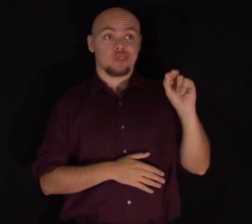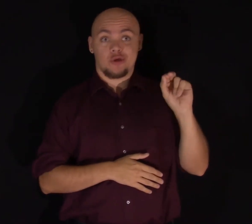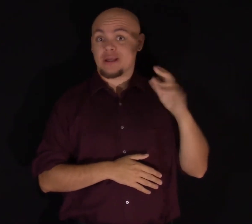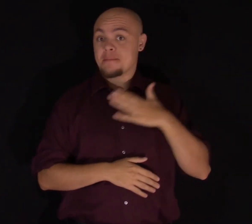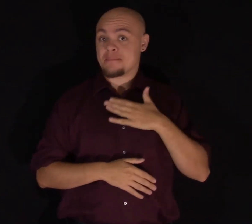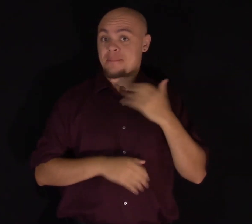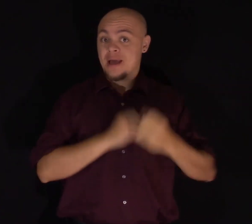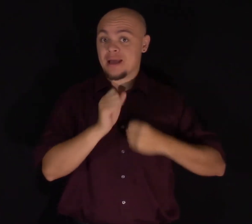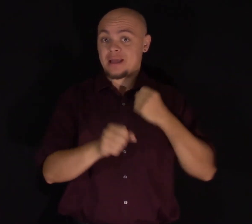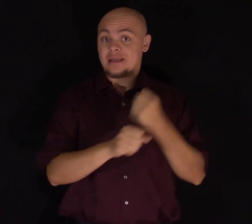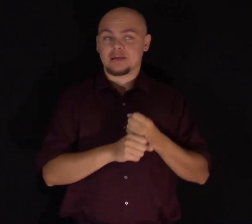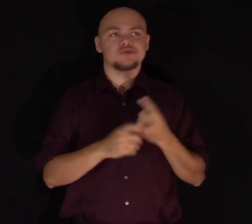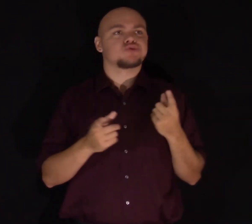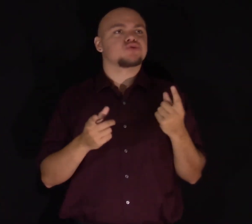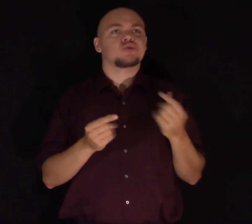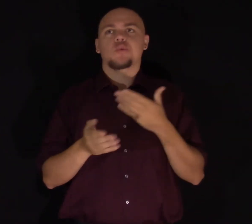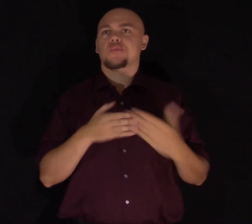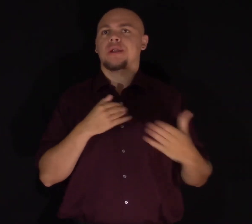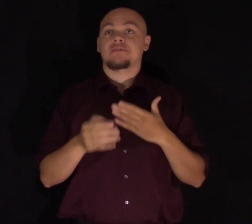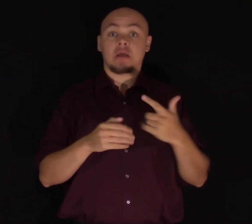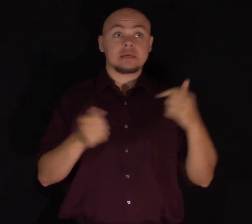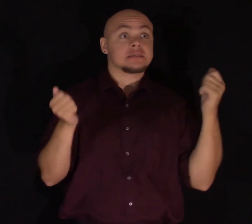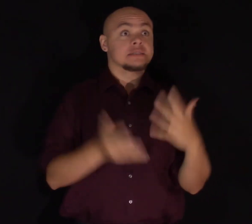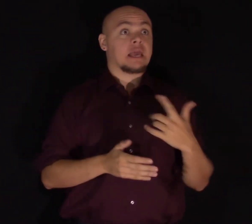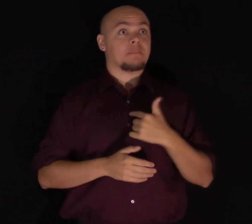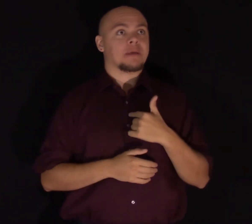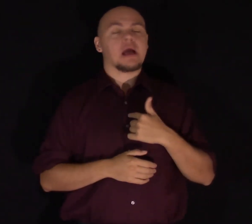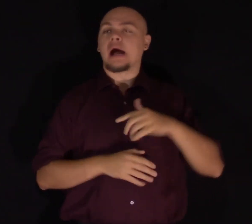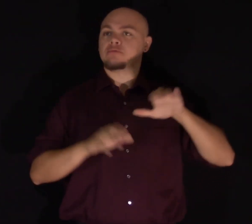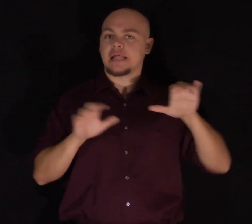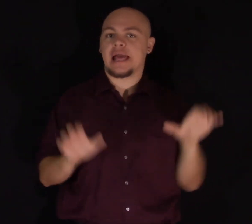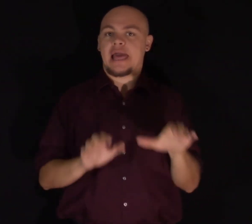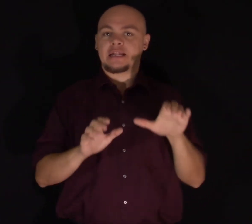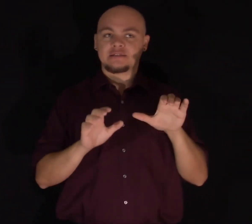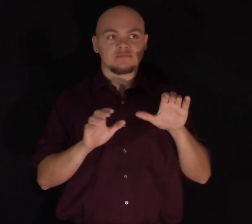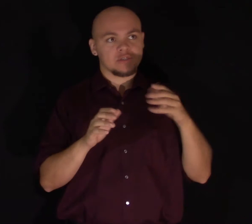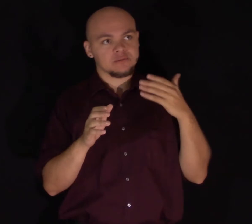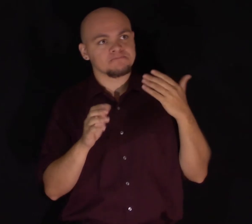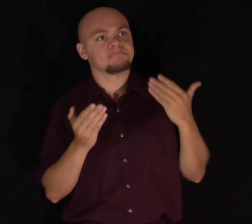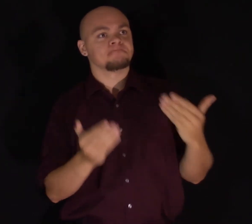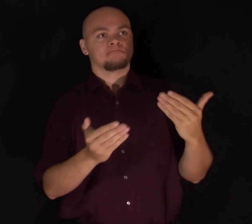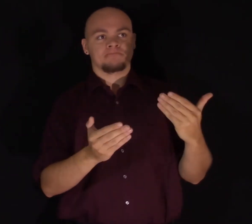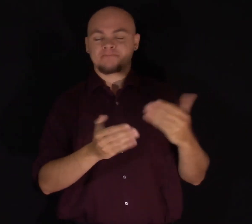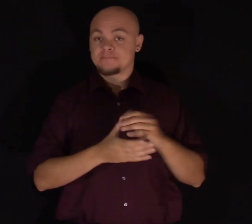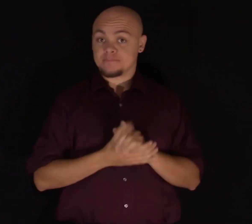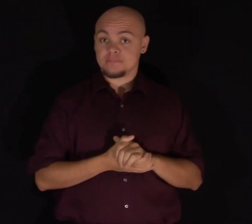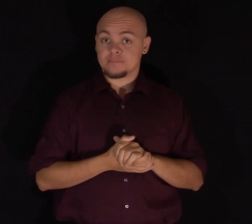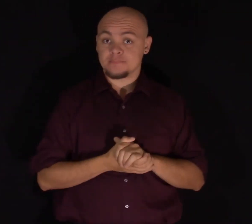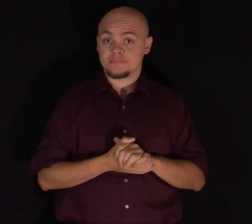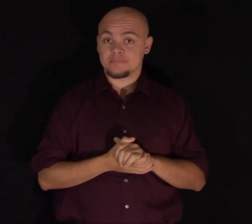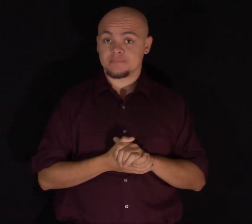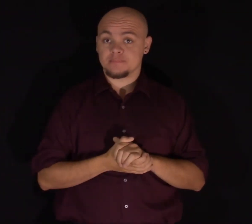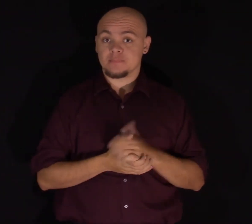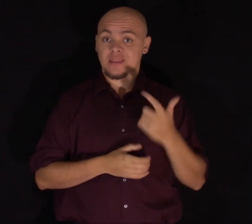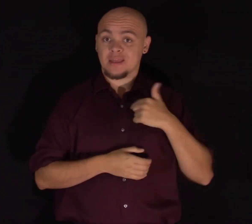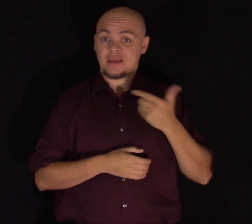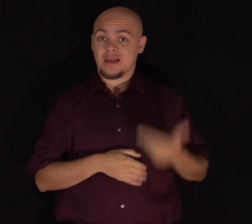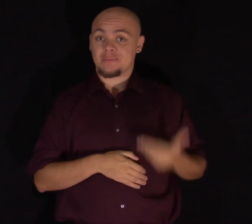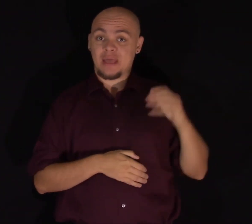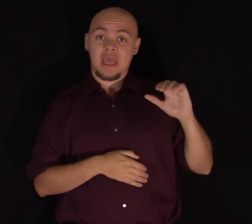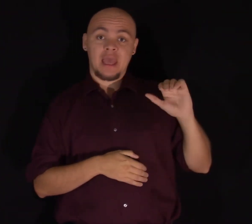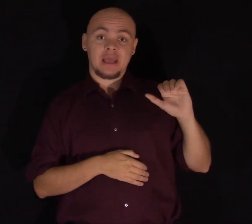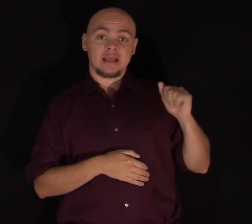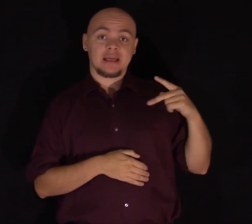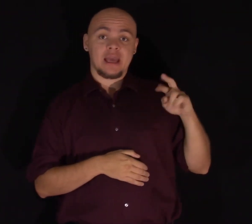year of do it anyway. Anything that scares me, I'm gonna actively pursue it. So I'm a Capricorn. I like my